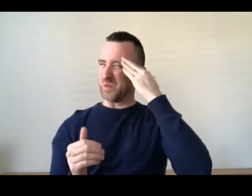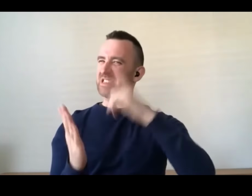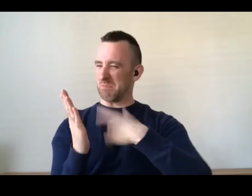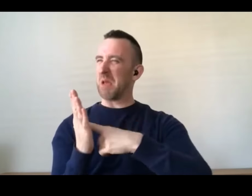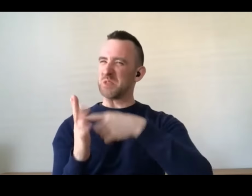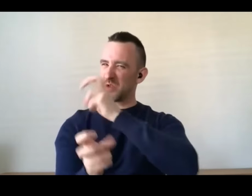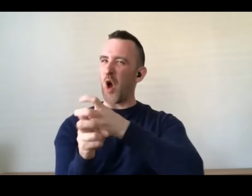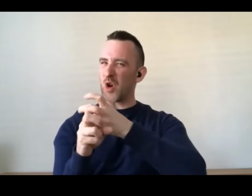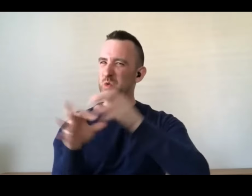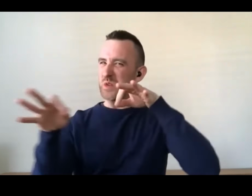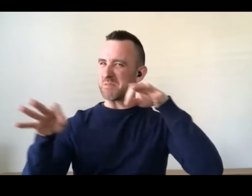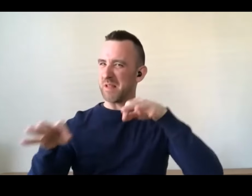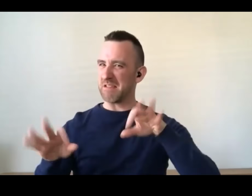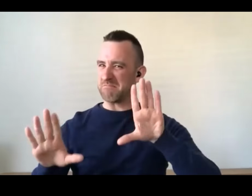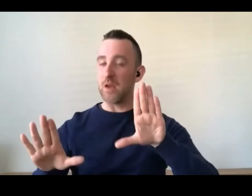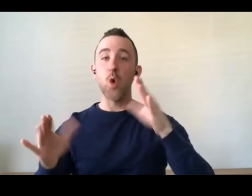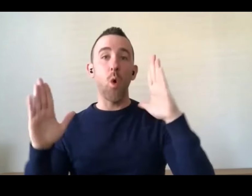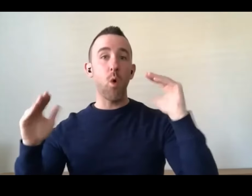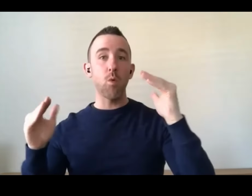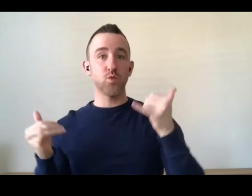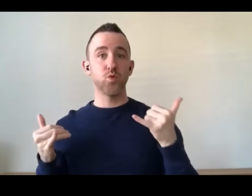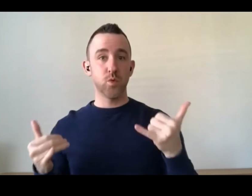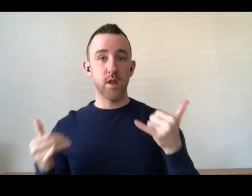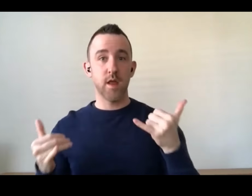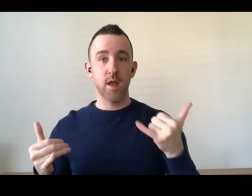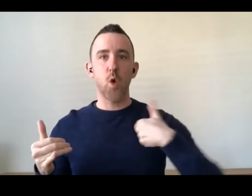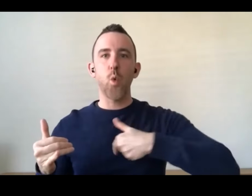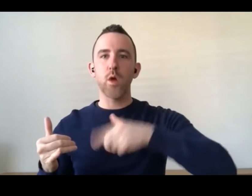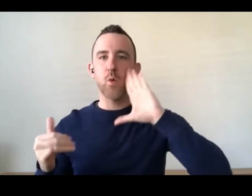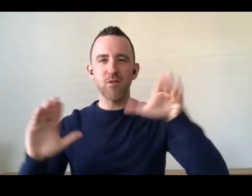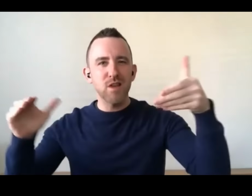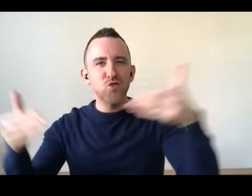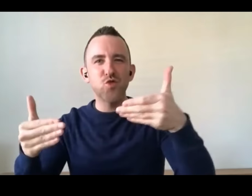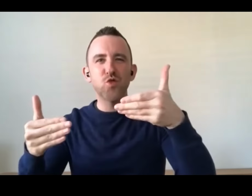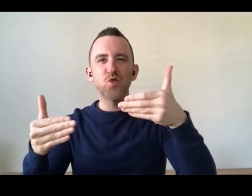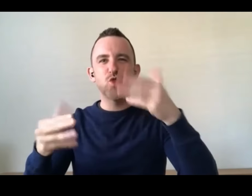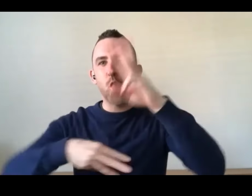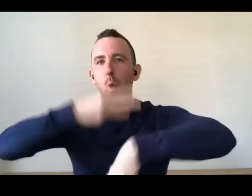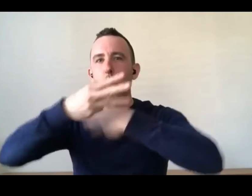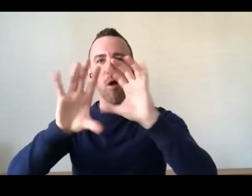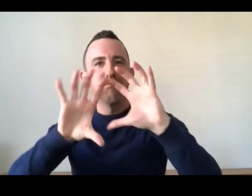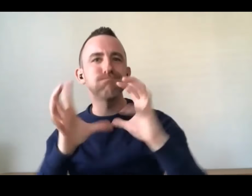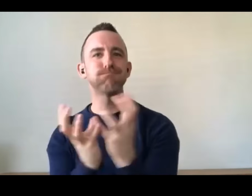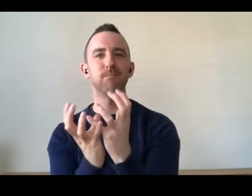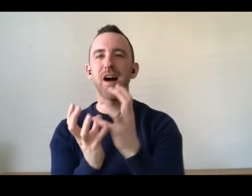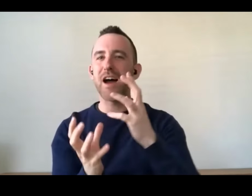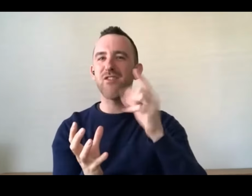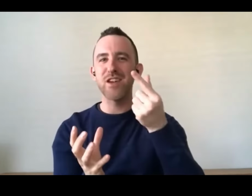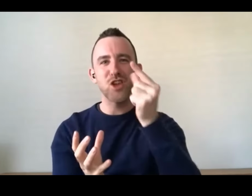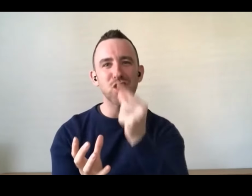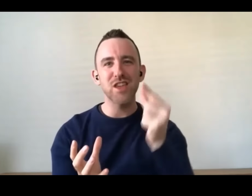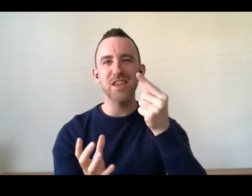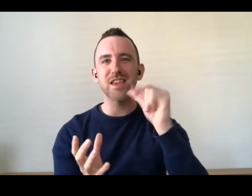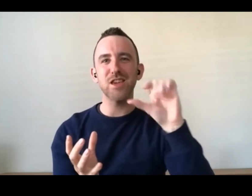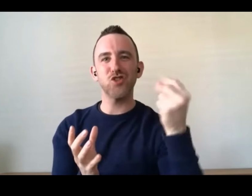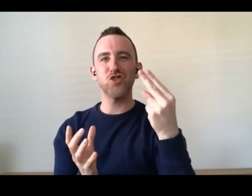So hopefully today we will introduce you to the world of GISH and make it easier to explain to others, to get them to join you, and also